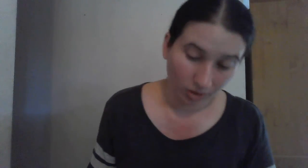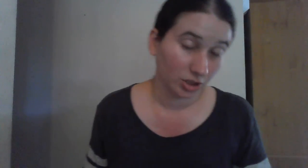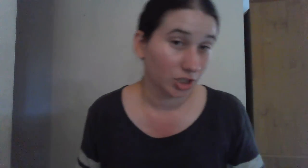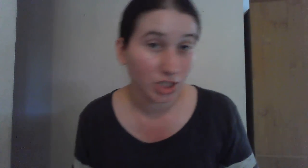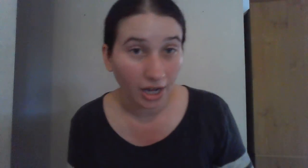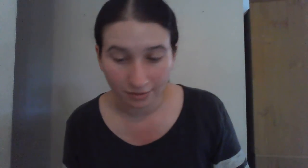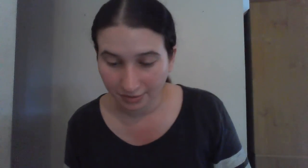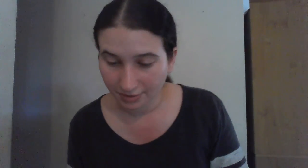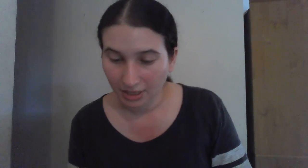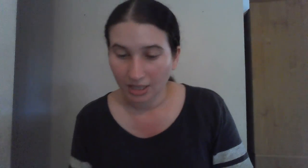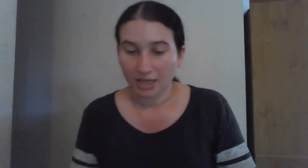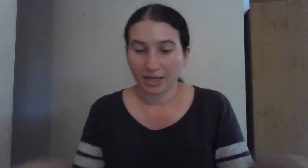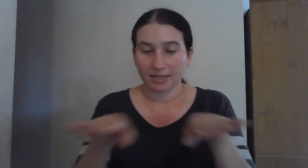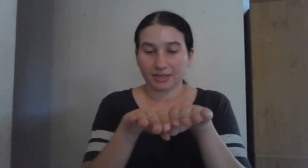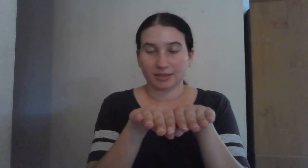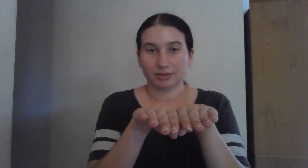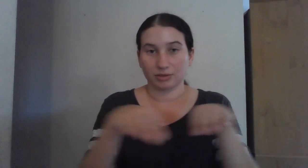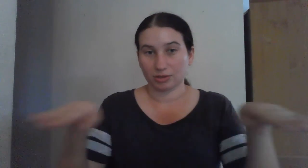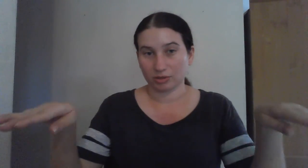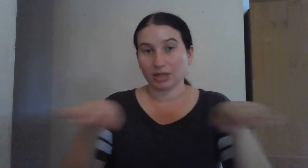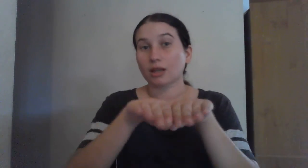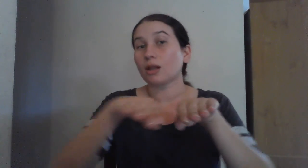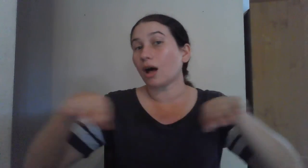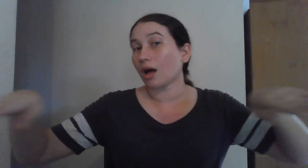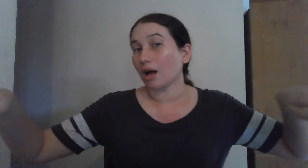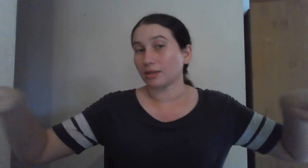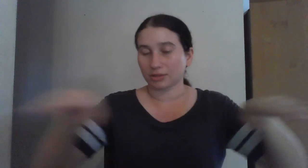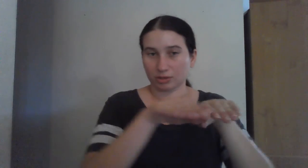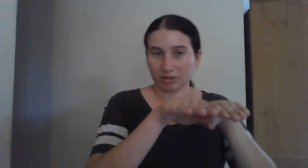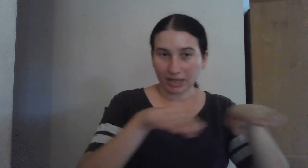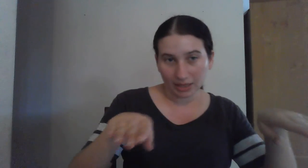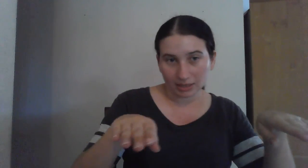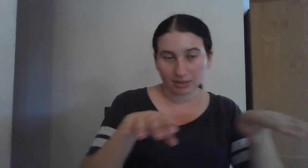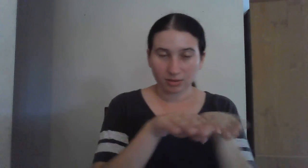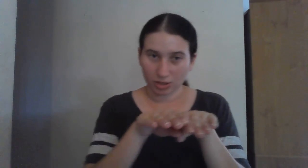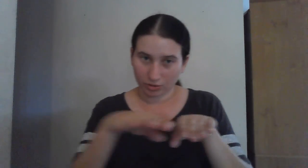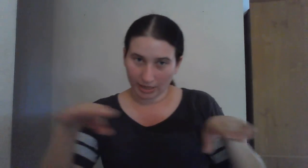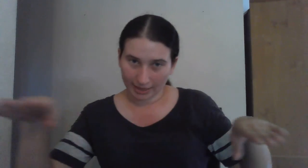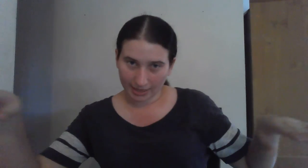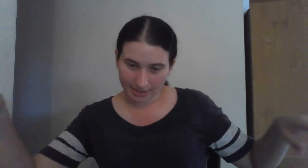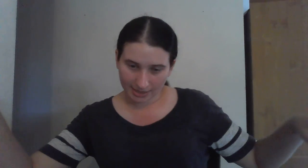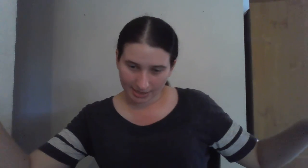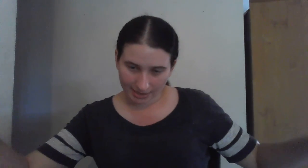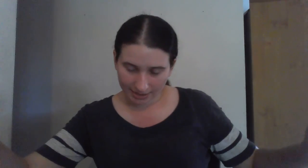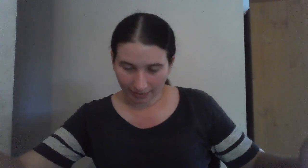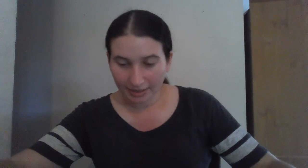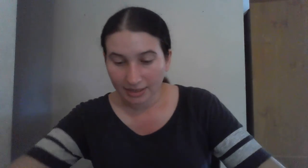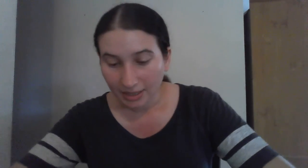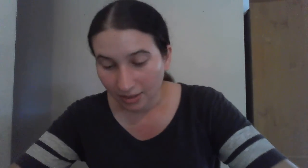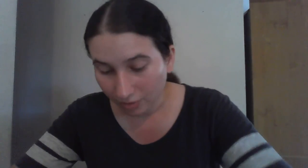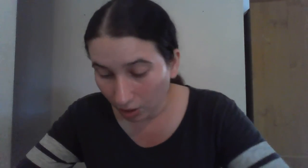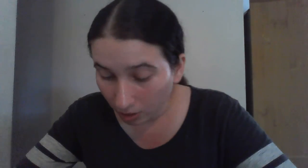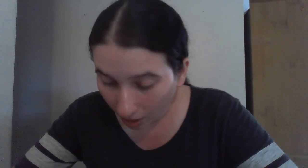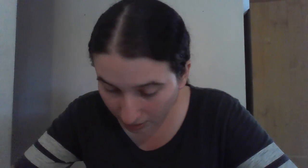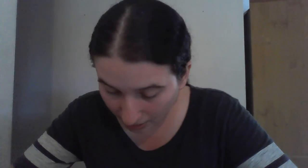a shelf. You could do it long. You could do it like this, or you could do it like this, right? For a long